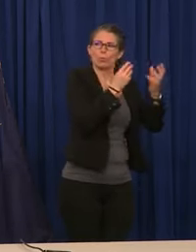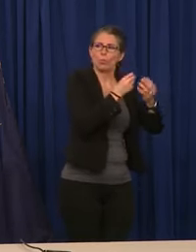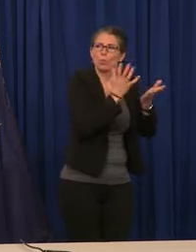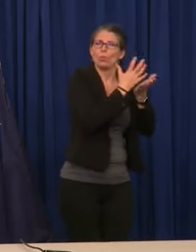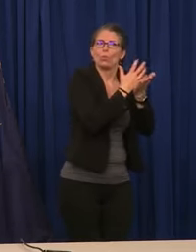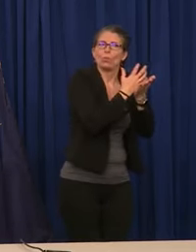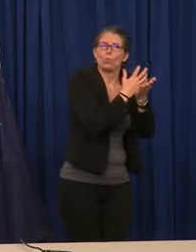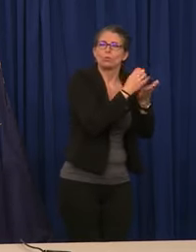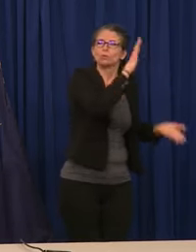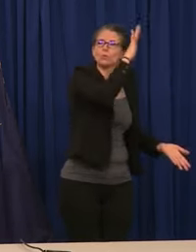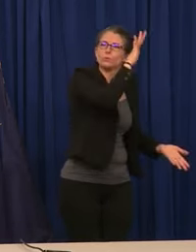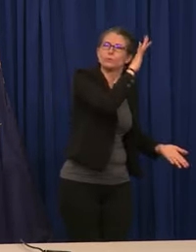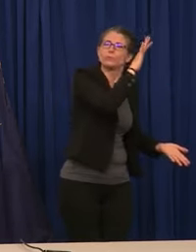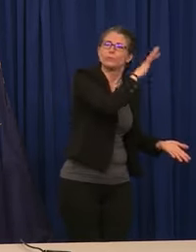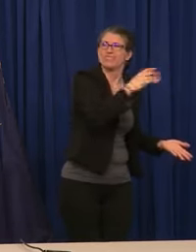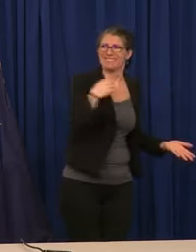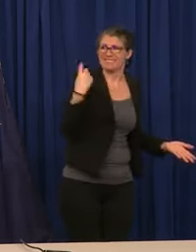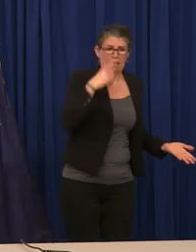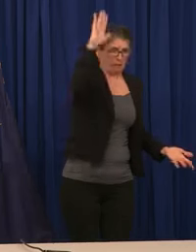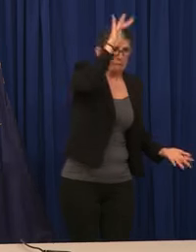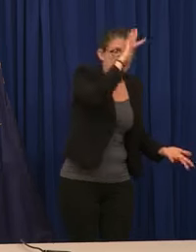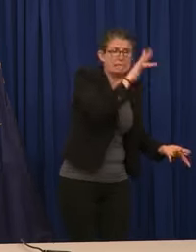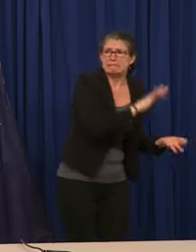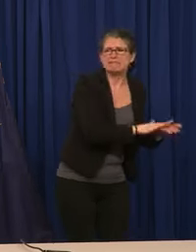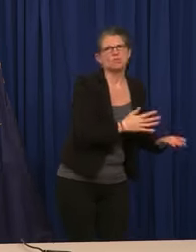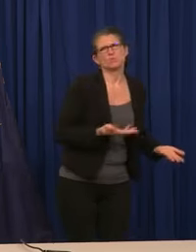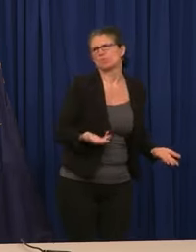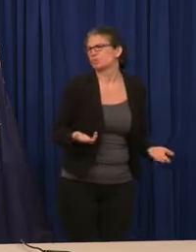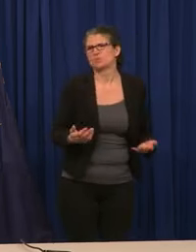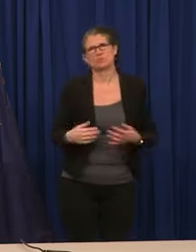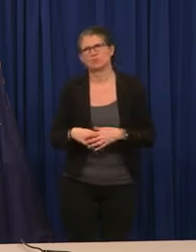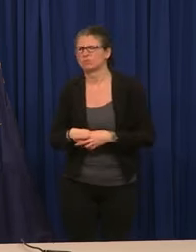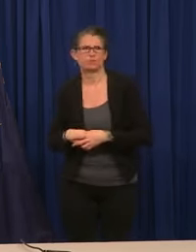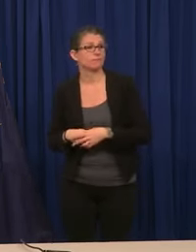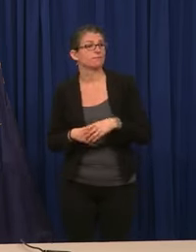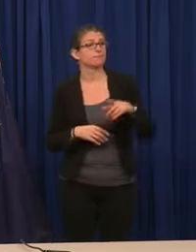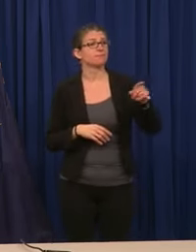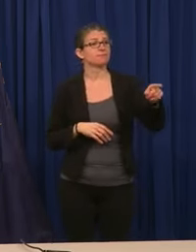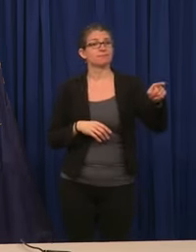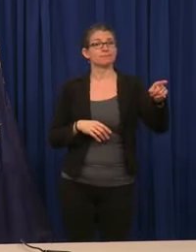goals. We're going to turn in here and, yep, go ahead.